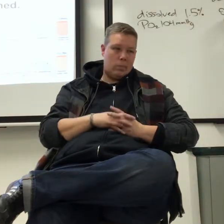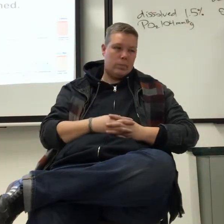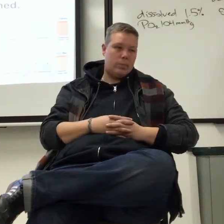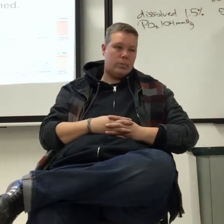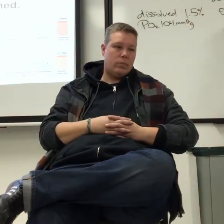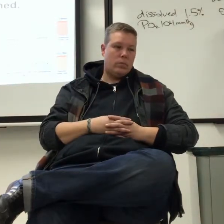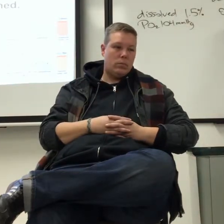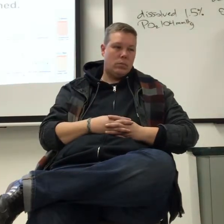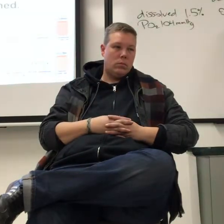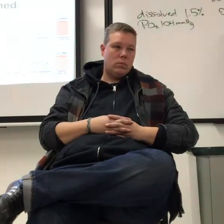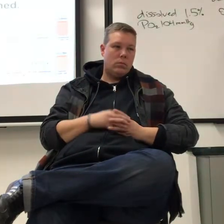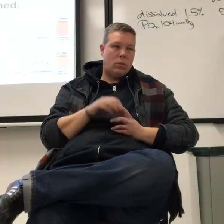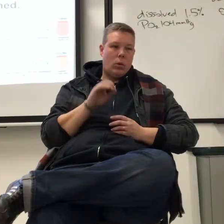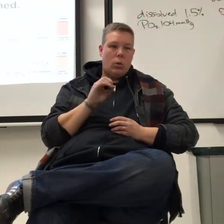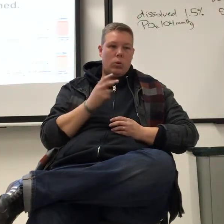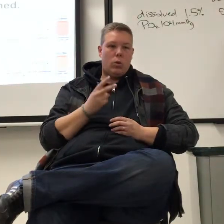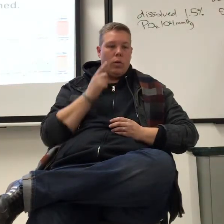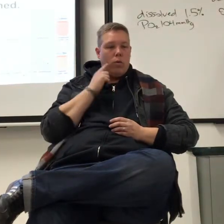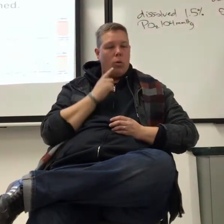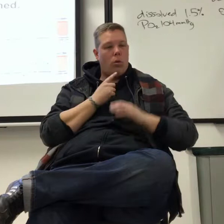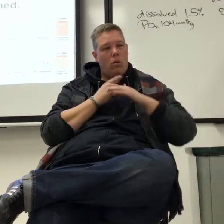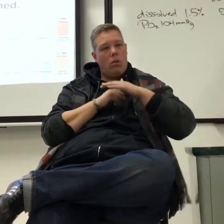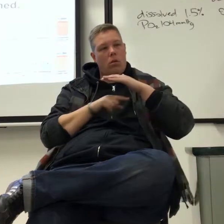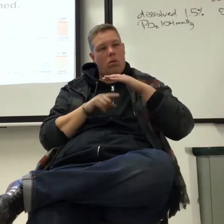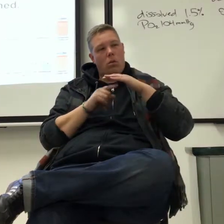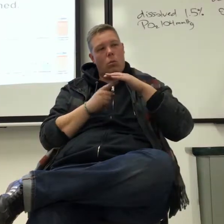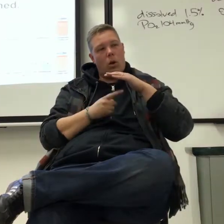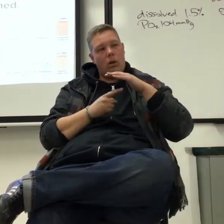O2 per deciliter of blood.